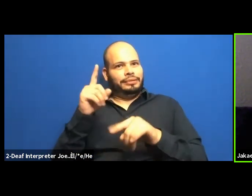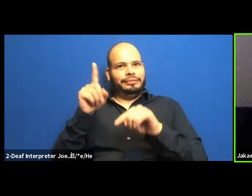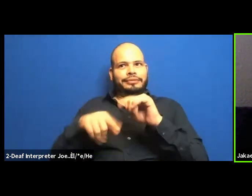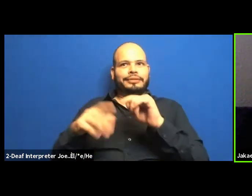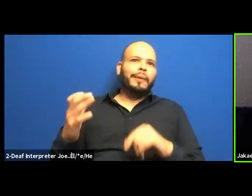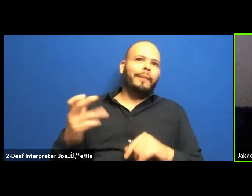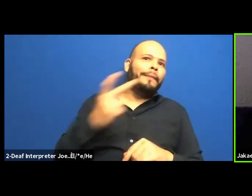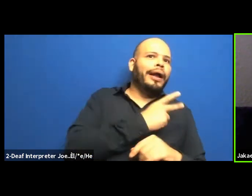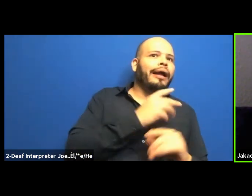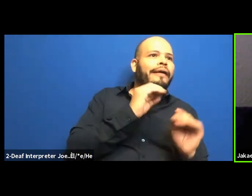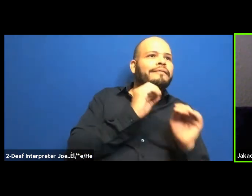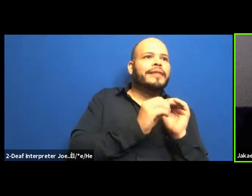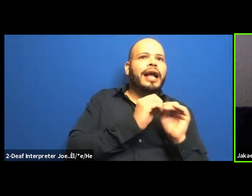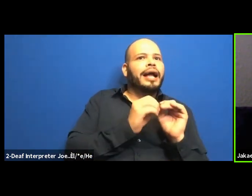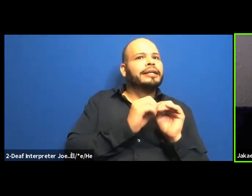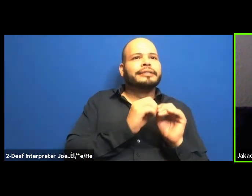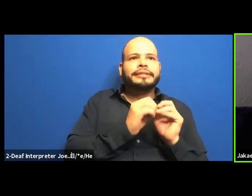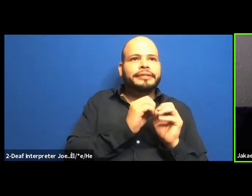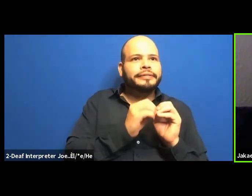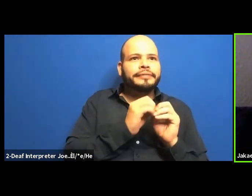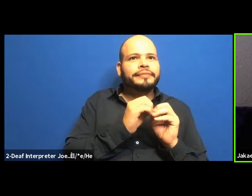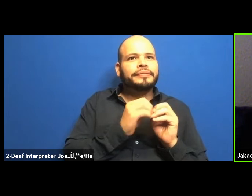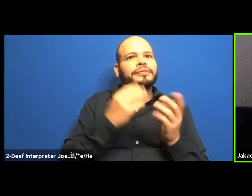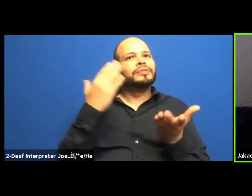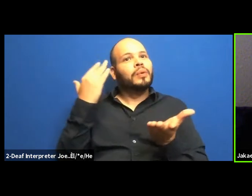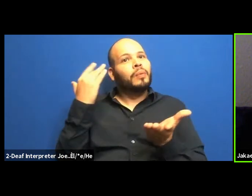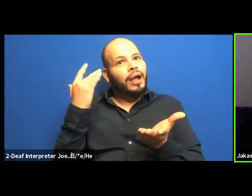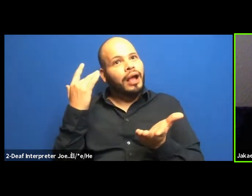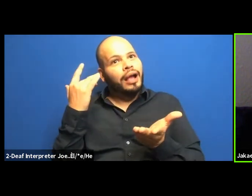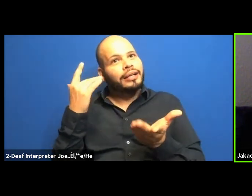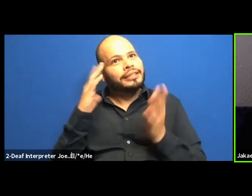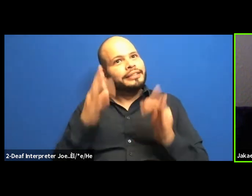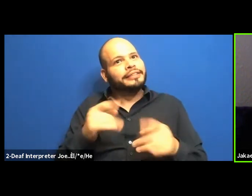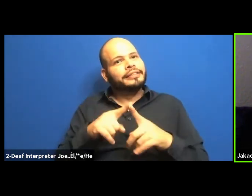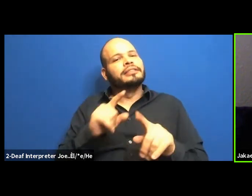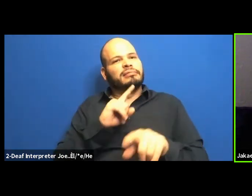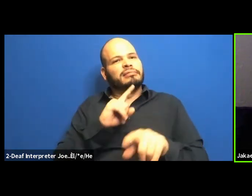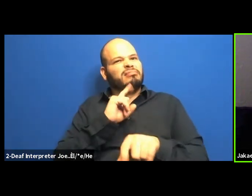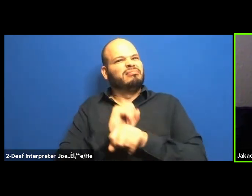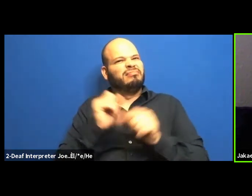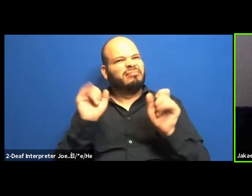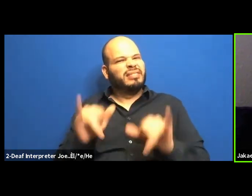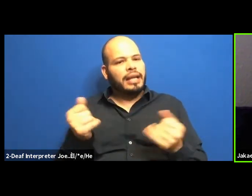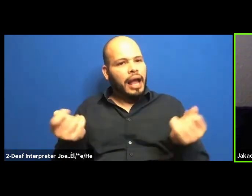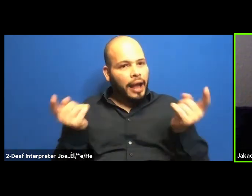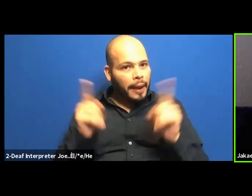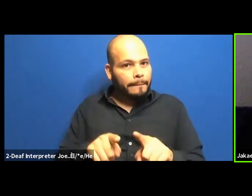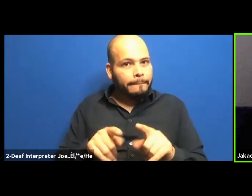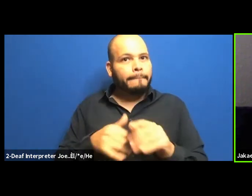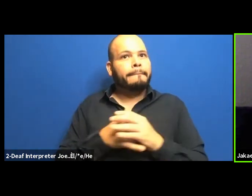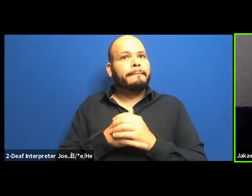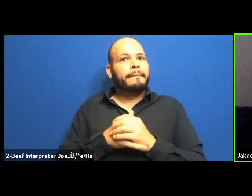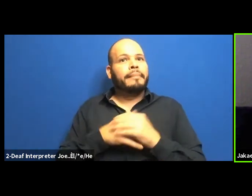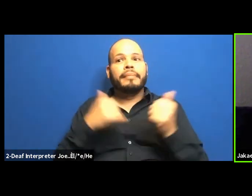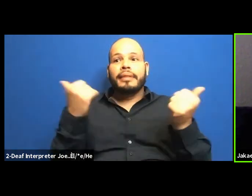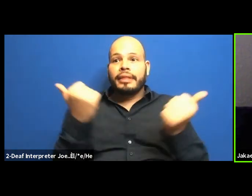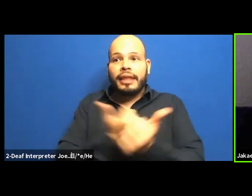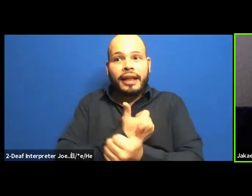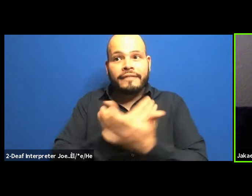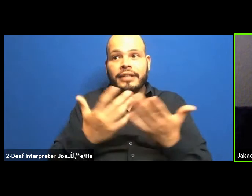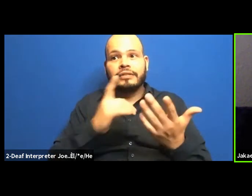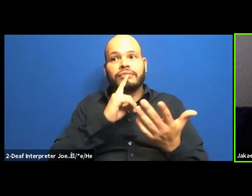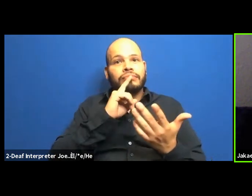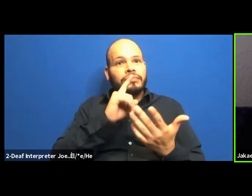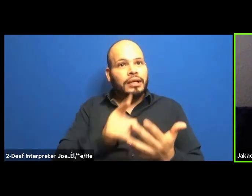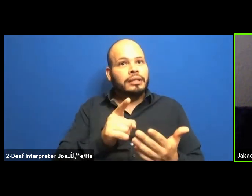like, number one, you have a personal connection to. Two, you have your self-care regimen, meaning you know yourself and you know your needs. And then